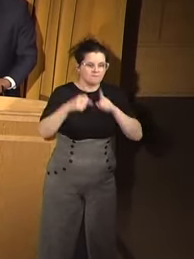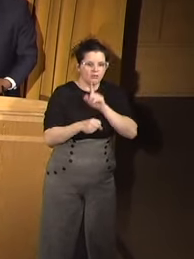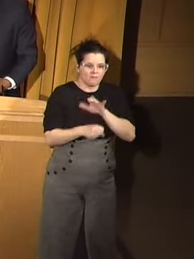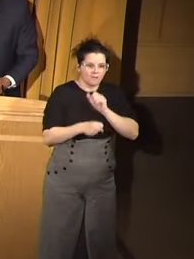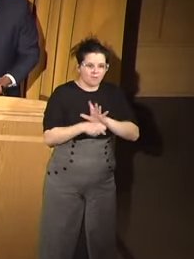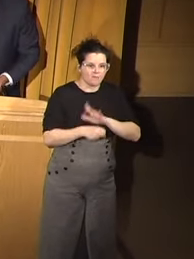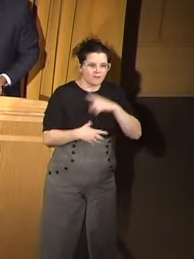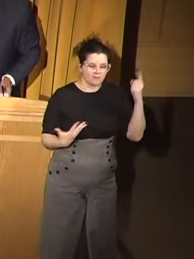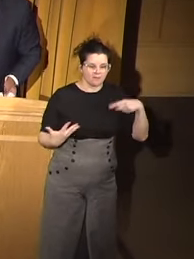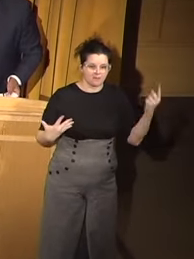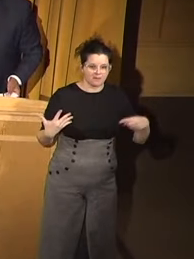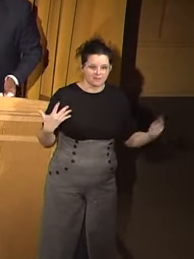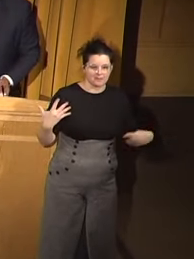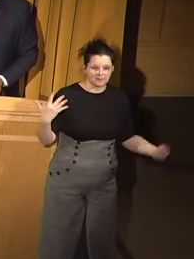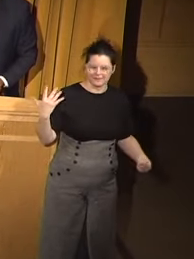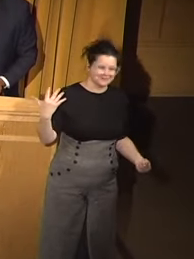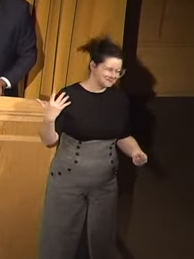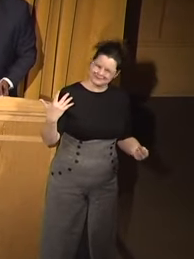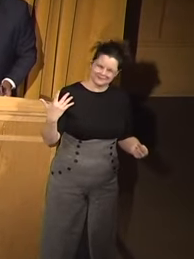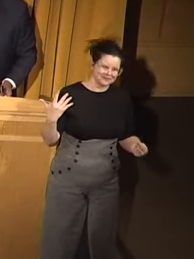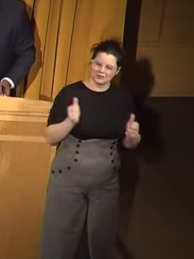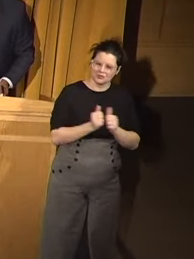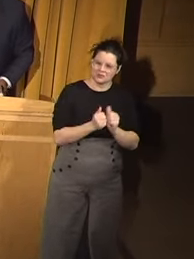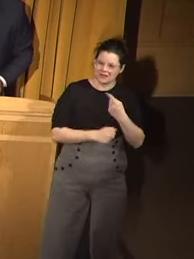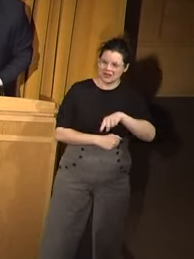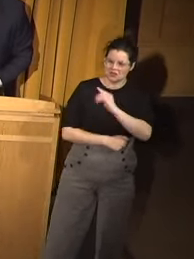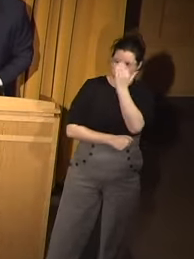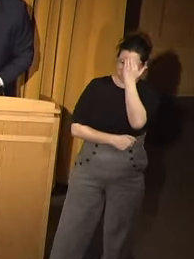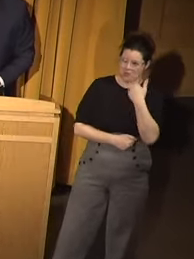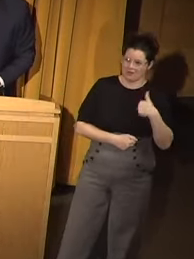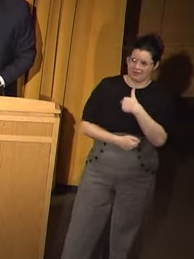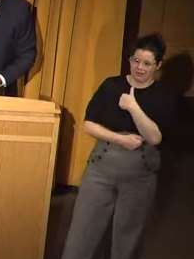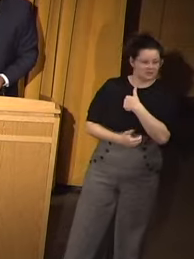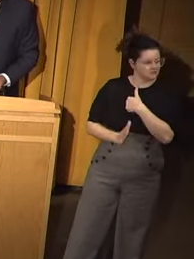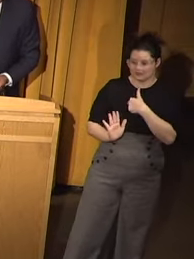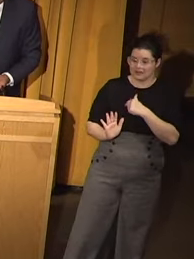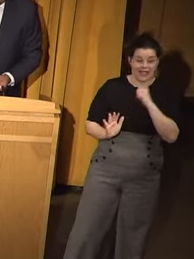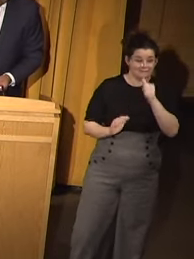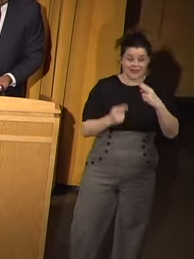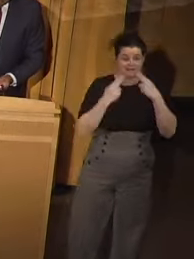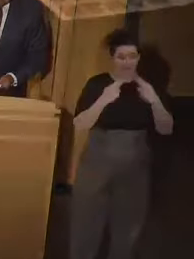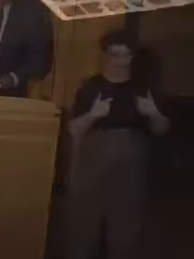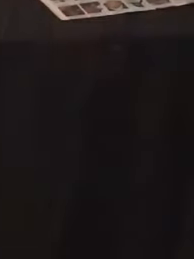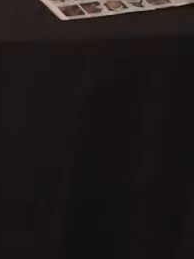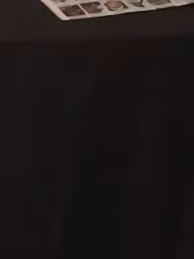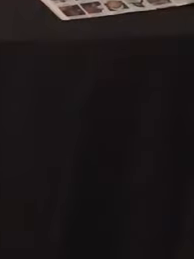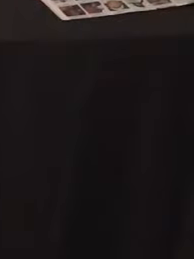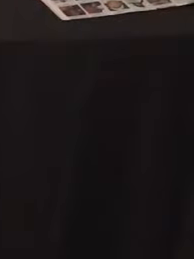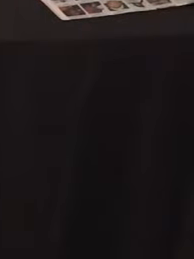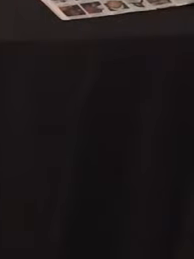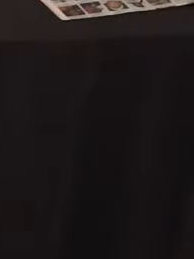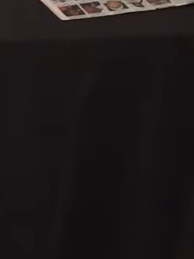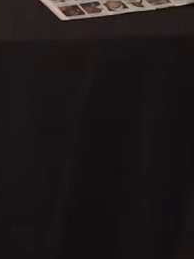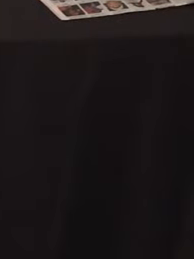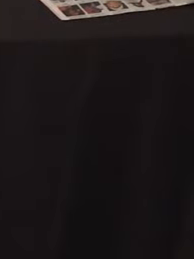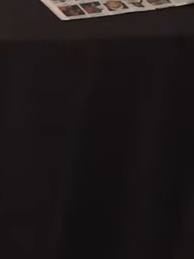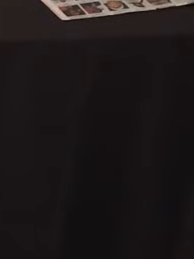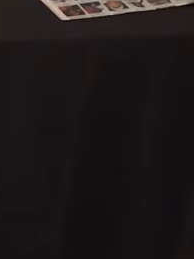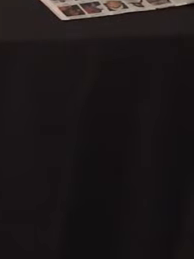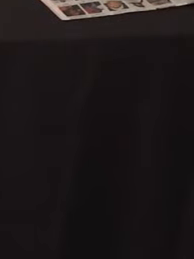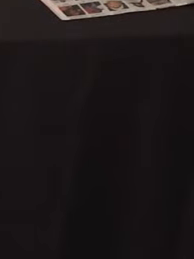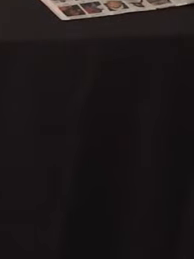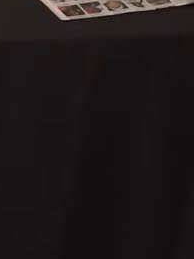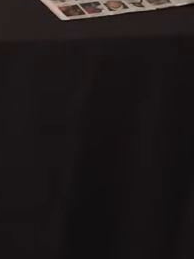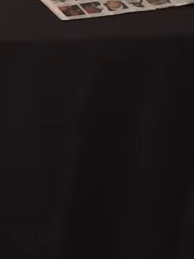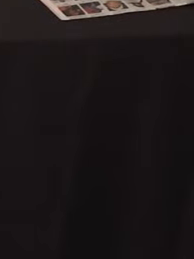things to you without you knowing us, I'm not naive. That's not something that's easily done. I get